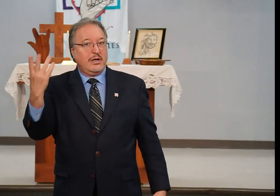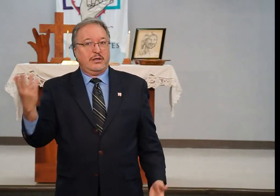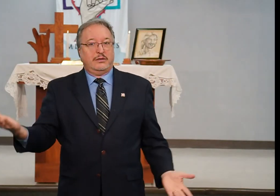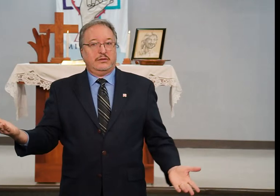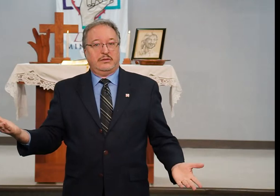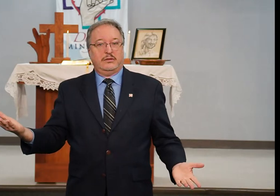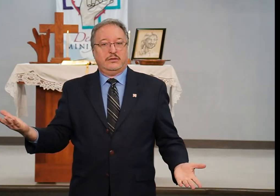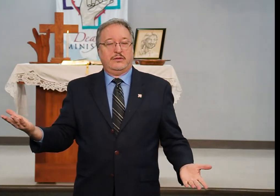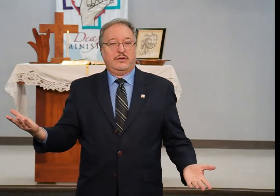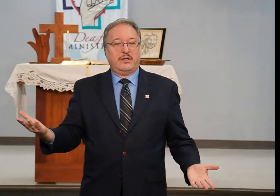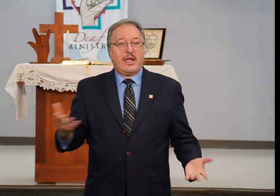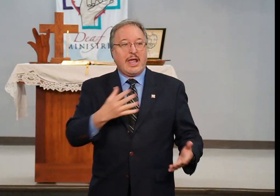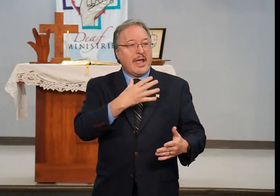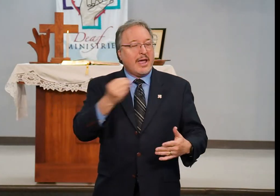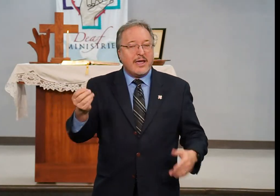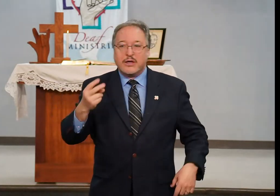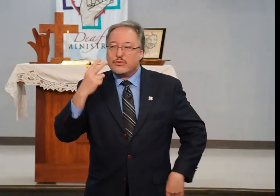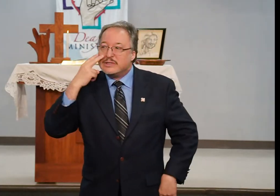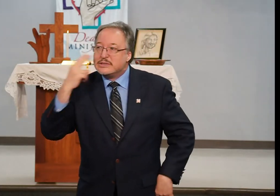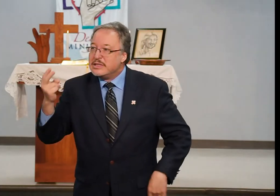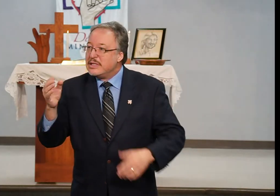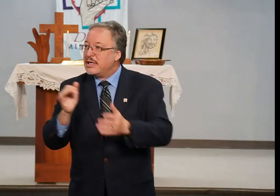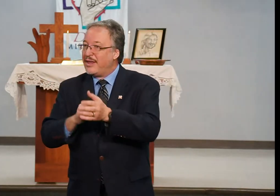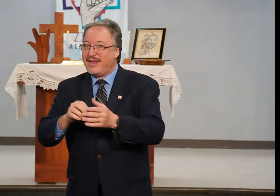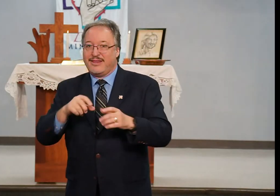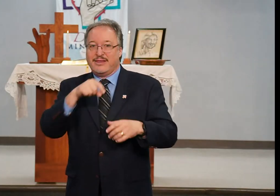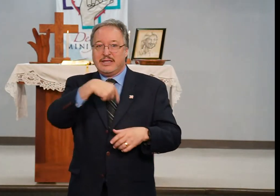with Jesus and his apostles.